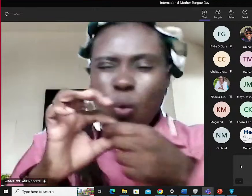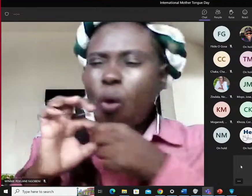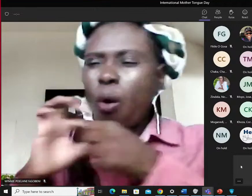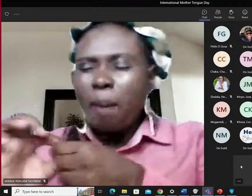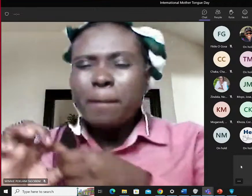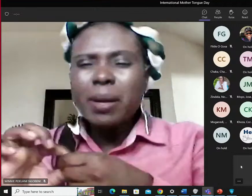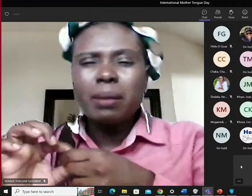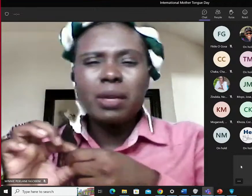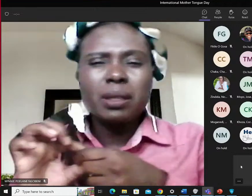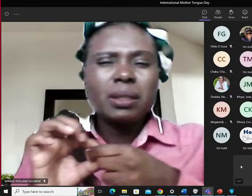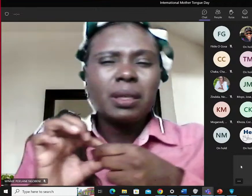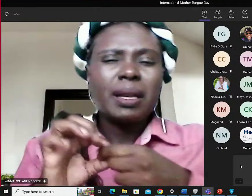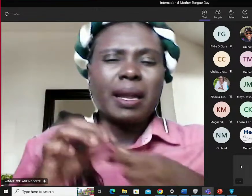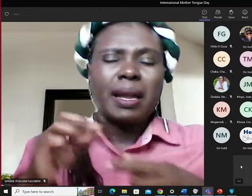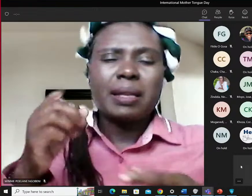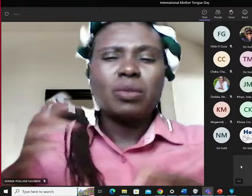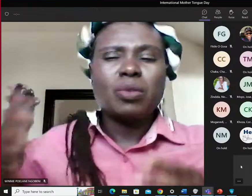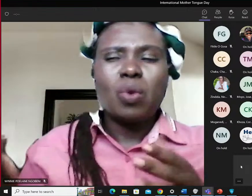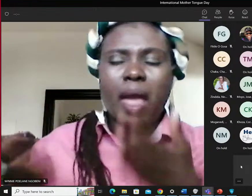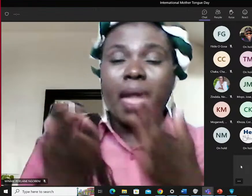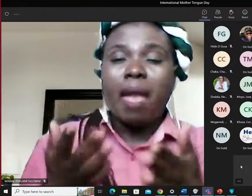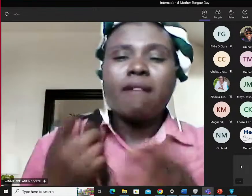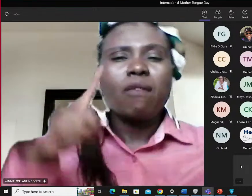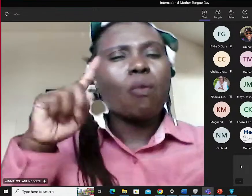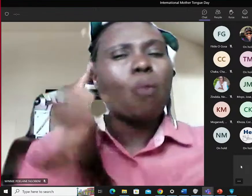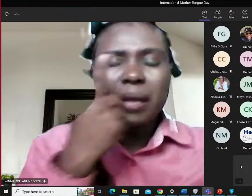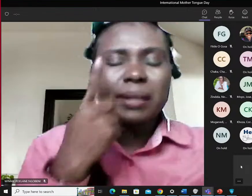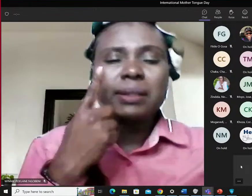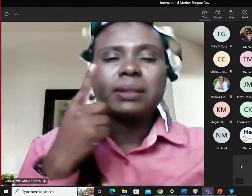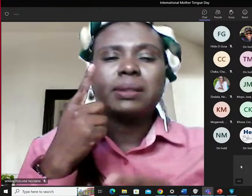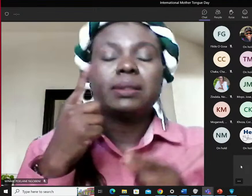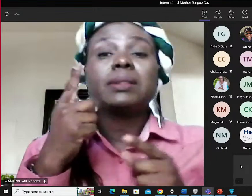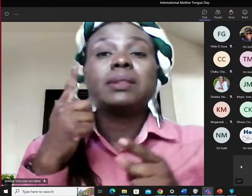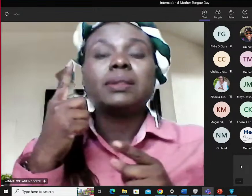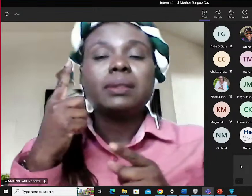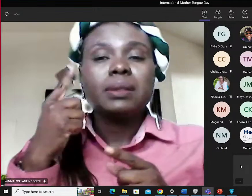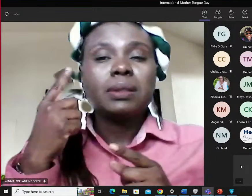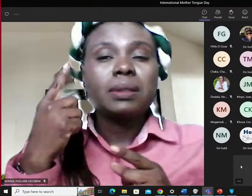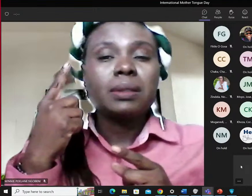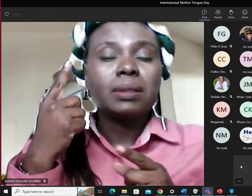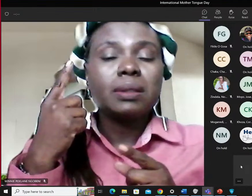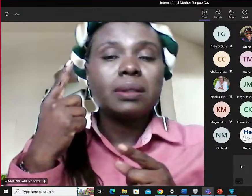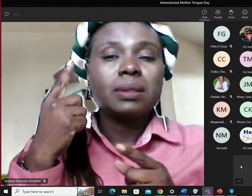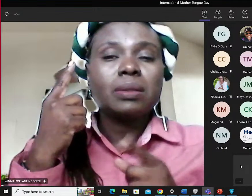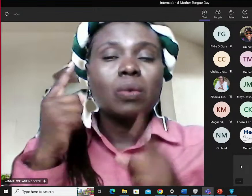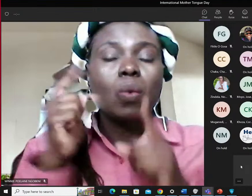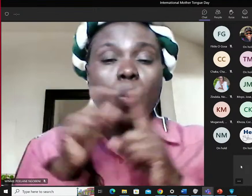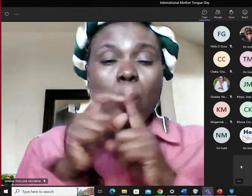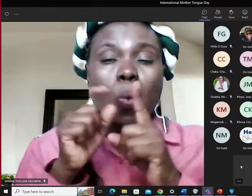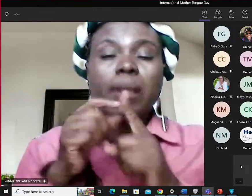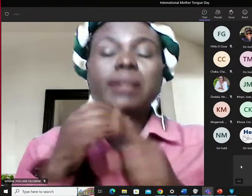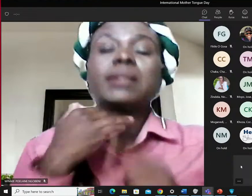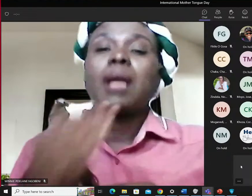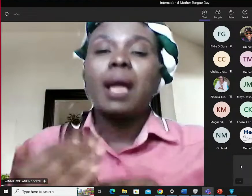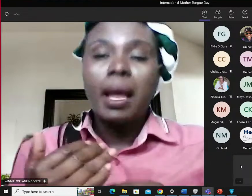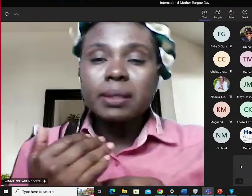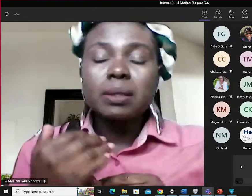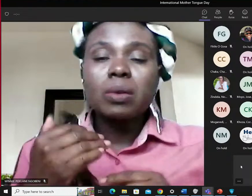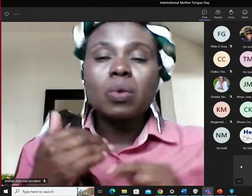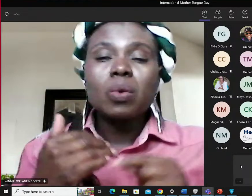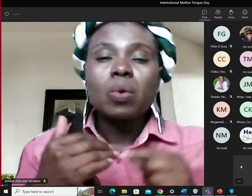a term. If, for instance, us as linguists, if we go to Crystal,